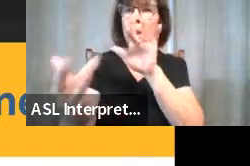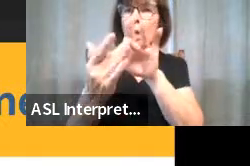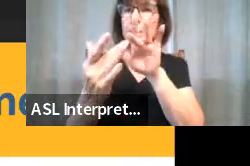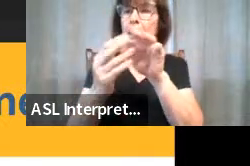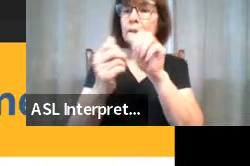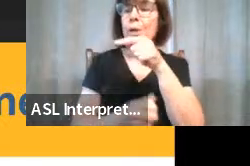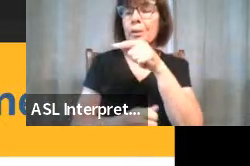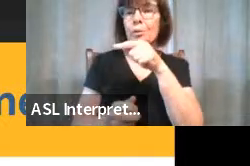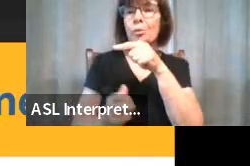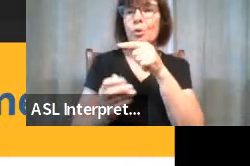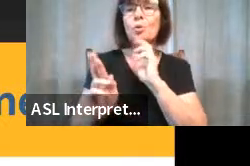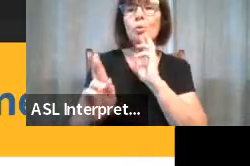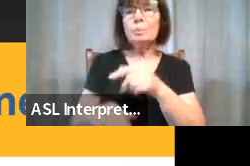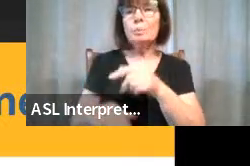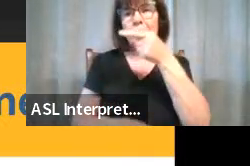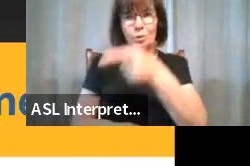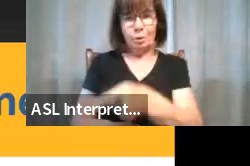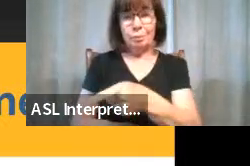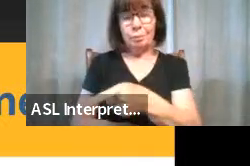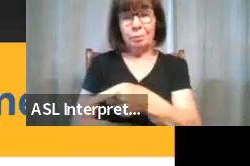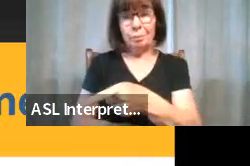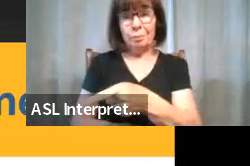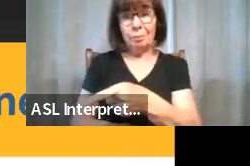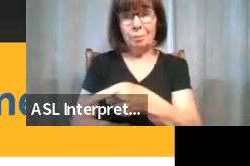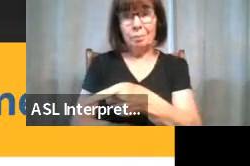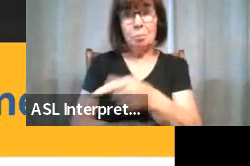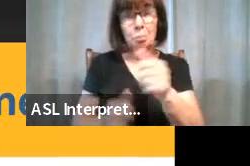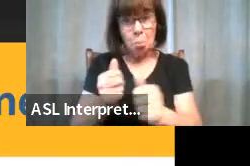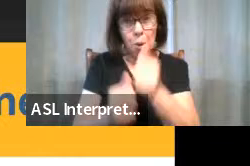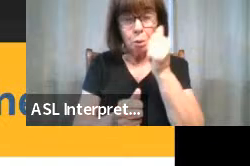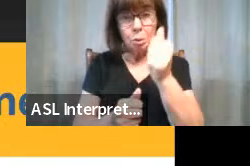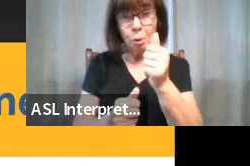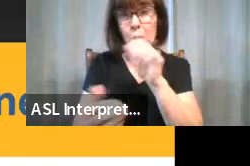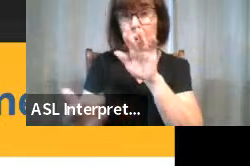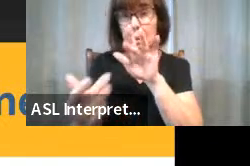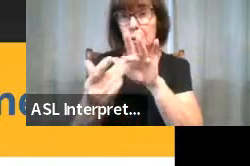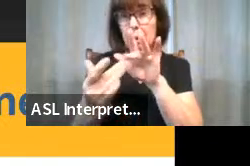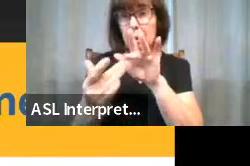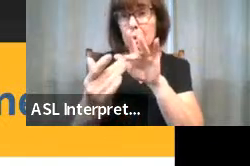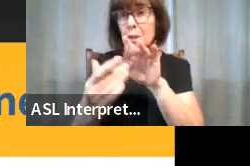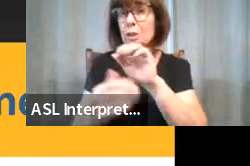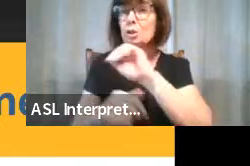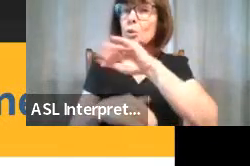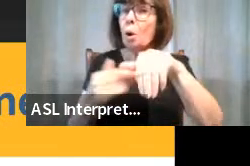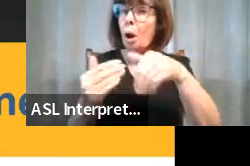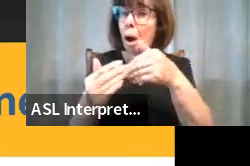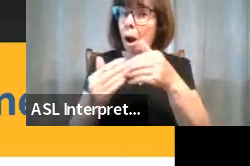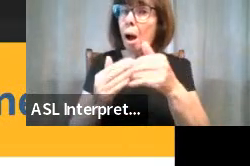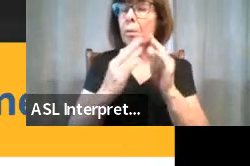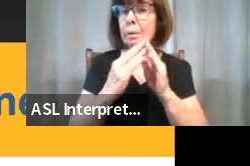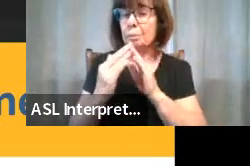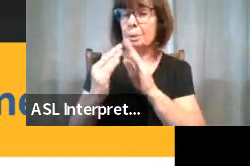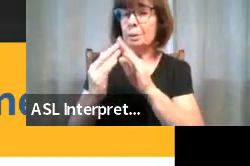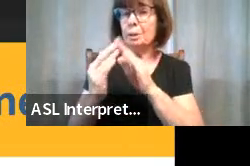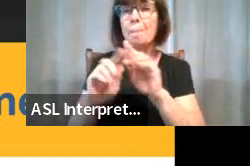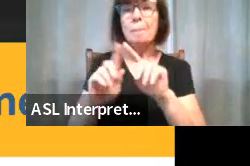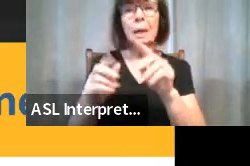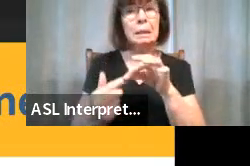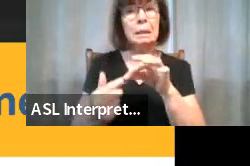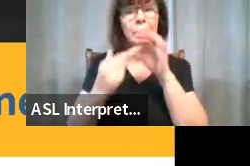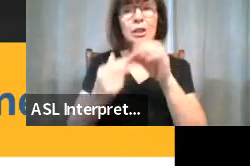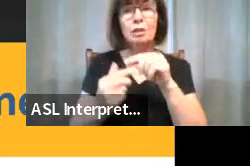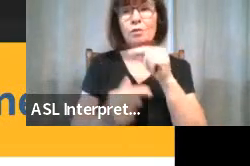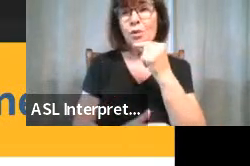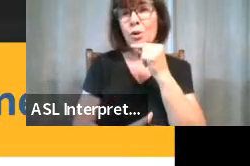so the primary reach is to all of the community, but especially to gay men and other men who have sex